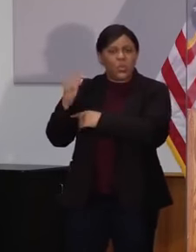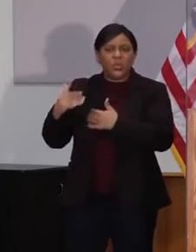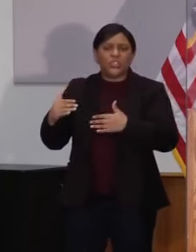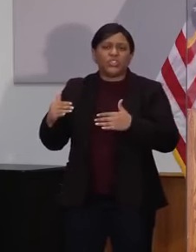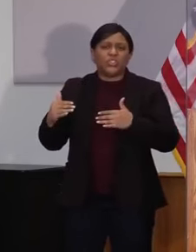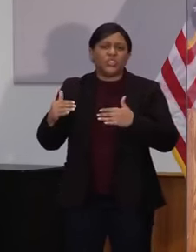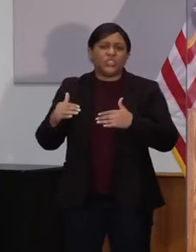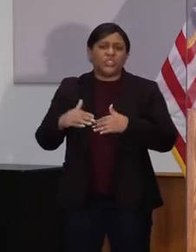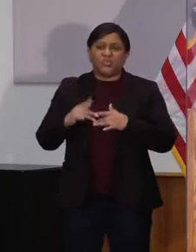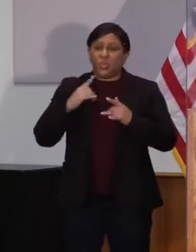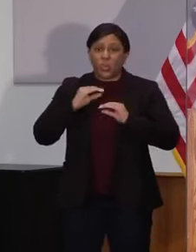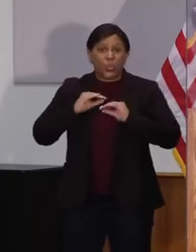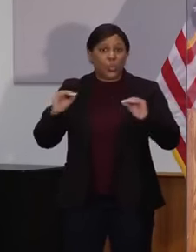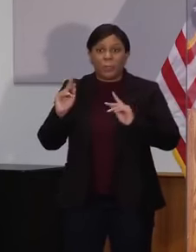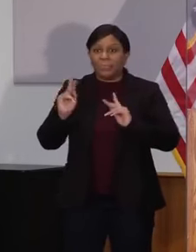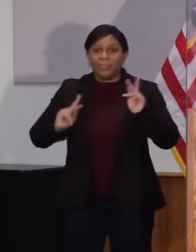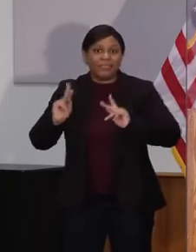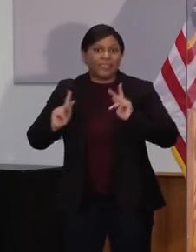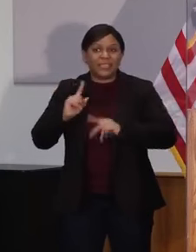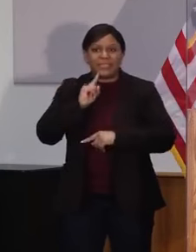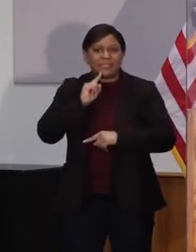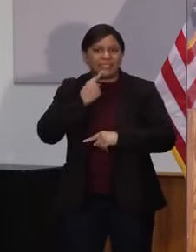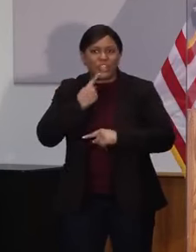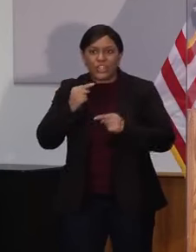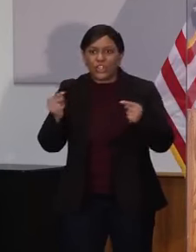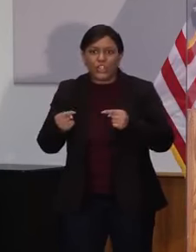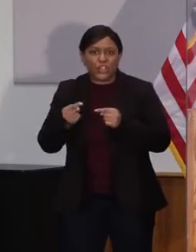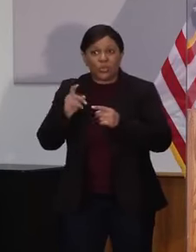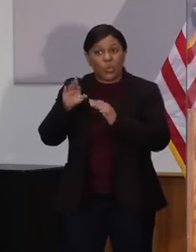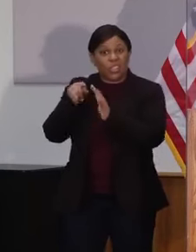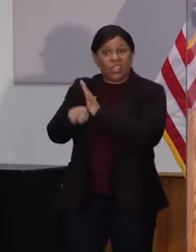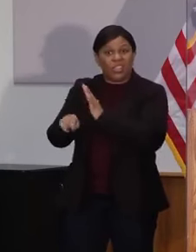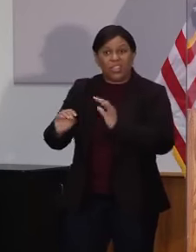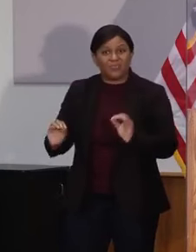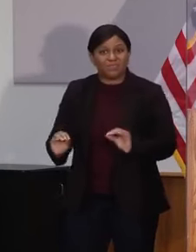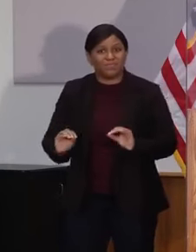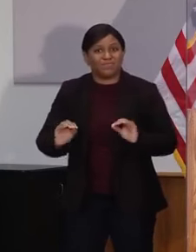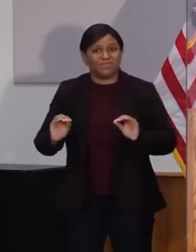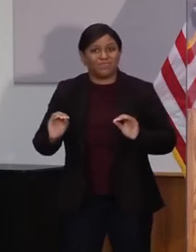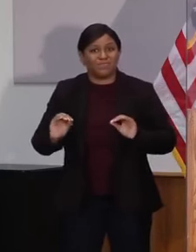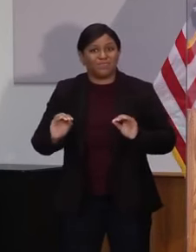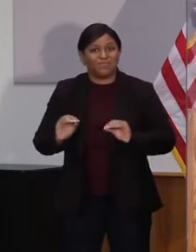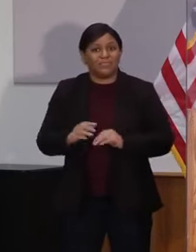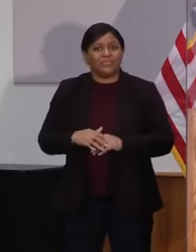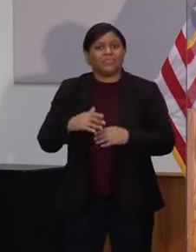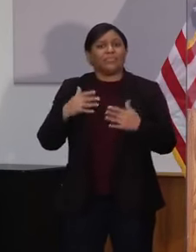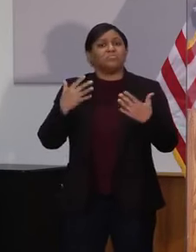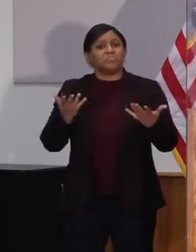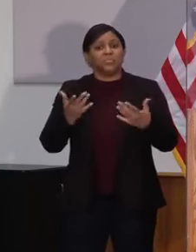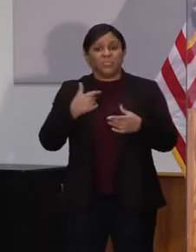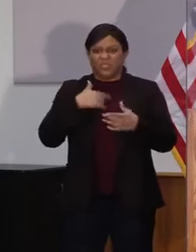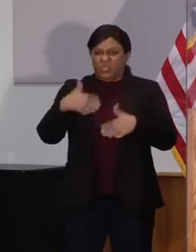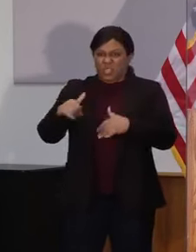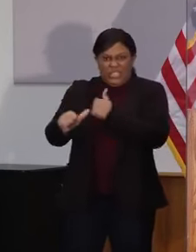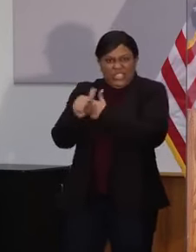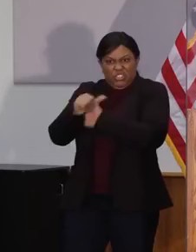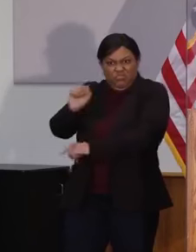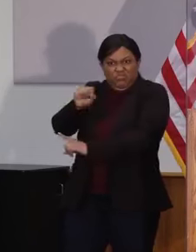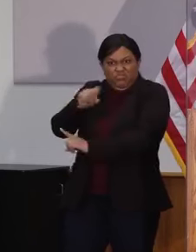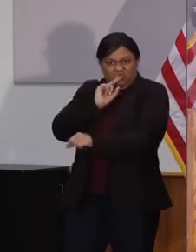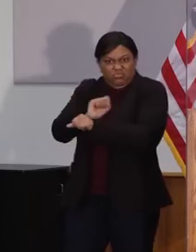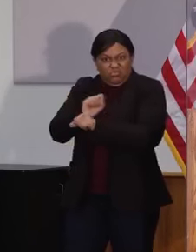or killed. We witnessed on January 6th how dangerous these situations are. Yes, I'm seeing somewhat of a theme, and